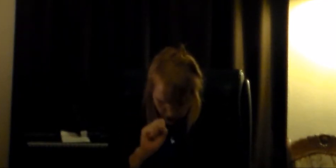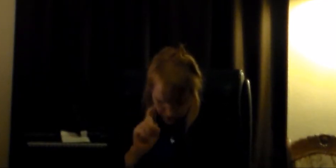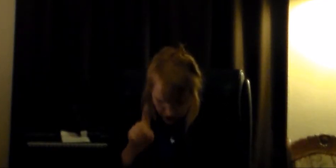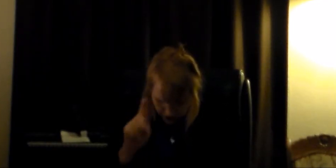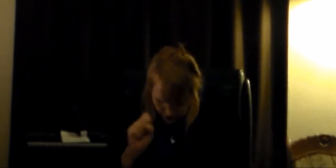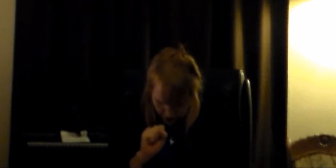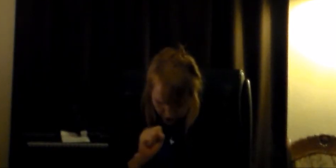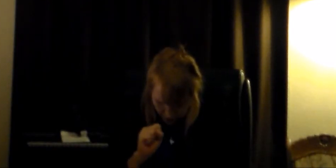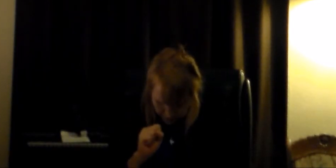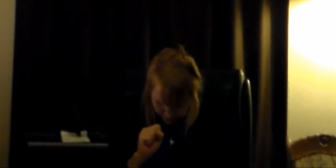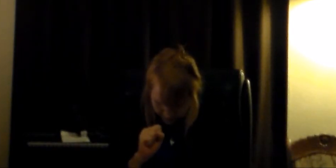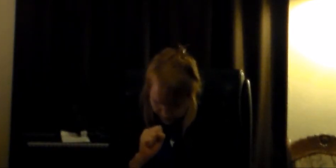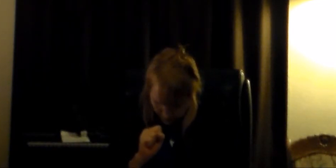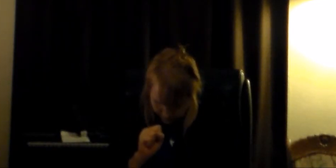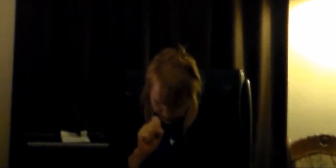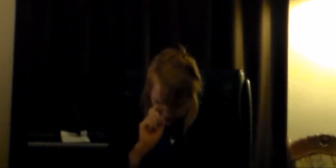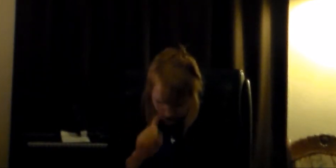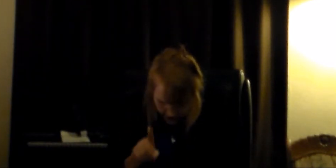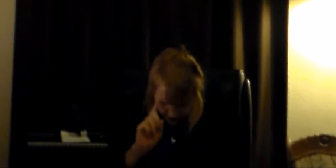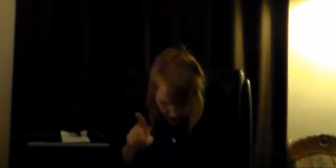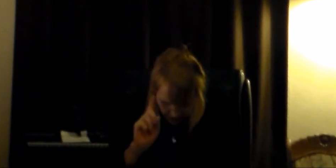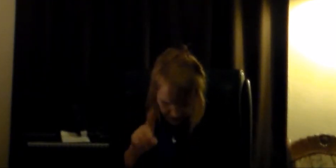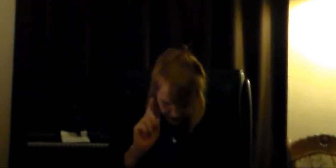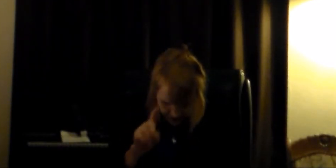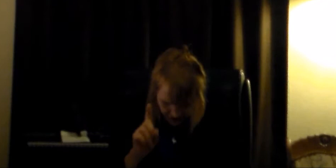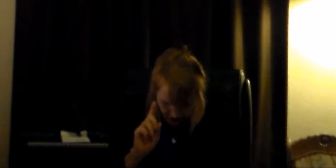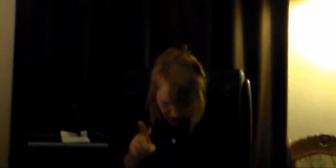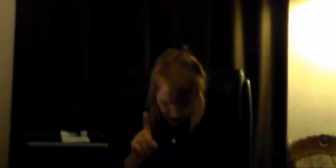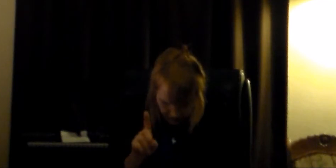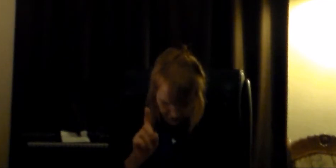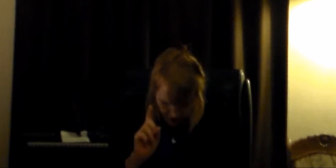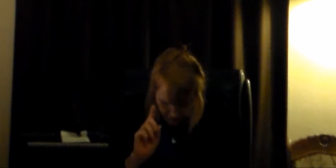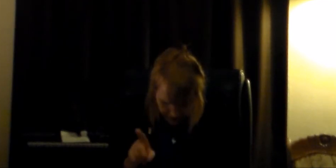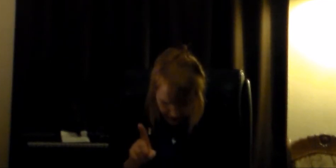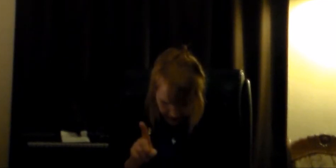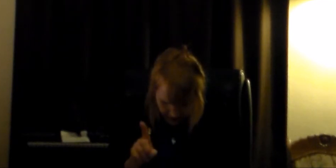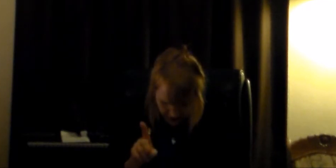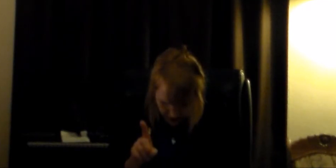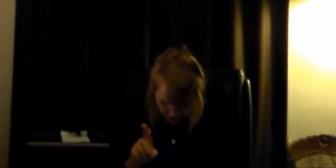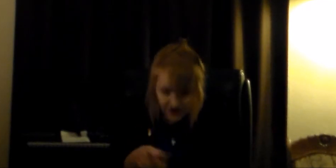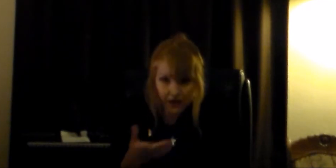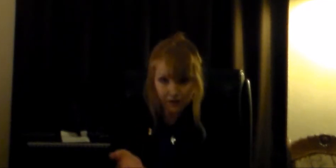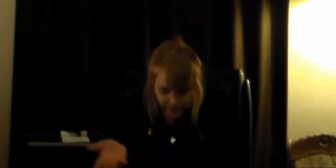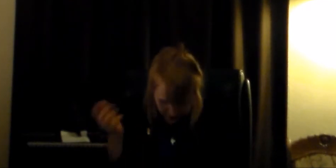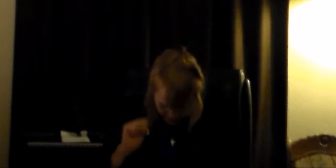sexually immoral among you, and a kind that does not occur among pagans, which they don't pagans.